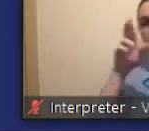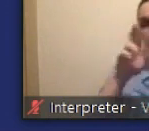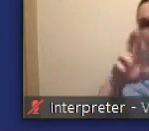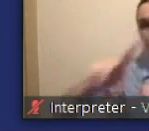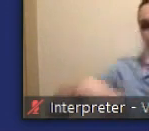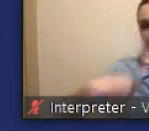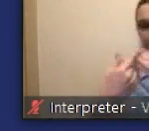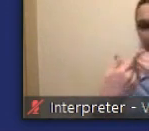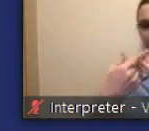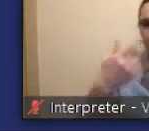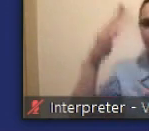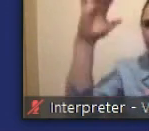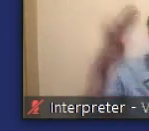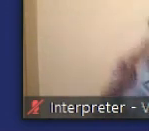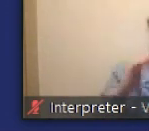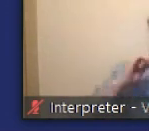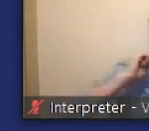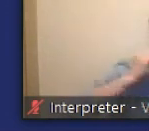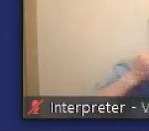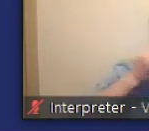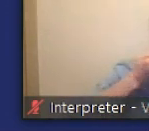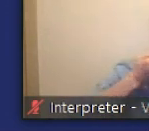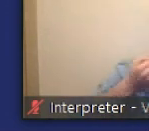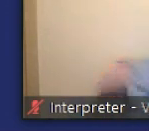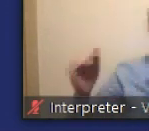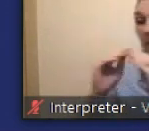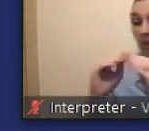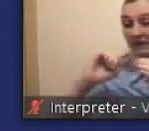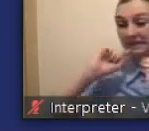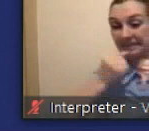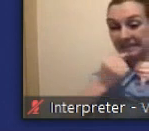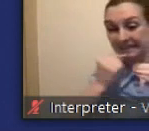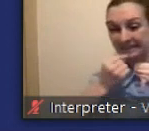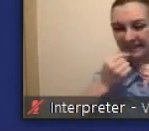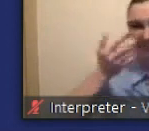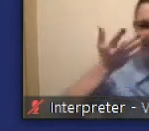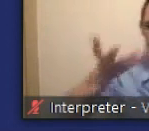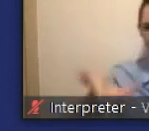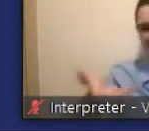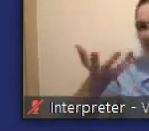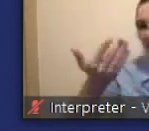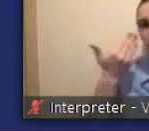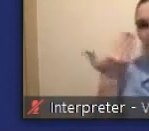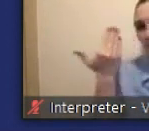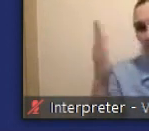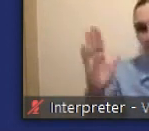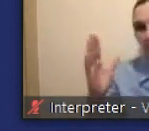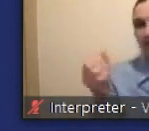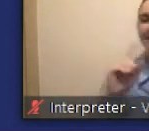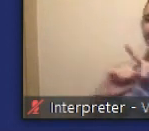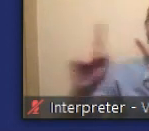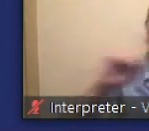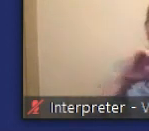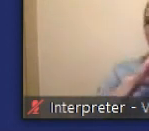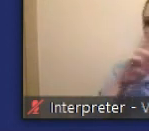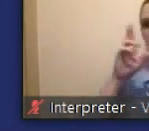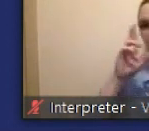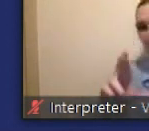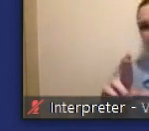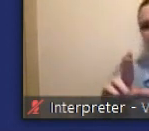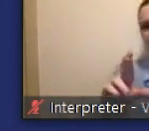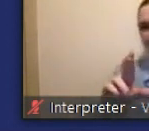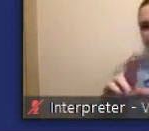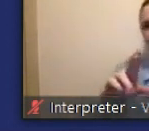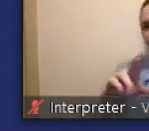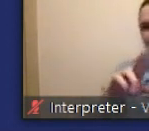The data are really very early at this point, and so it's difficult to make clear conclusions about severity overall.